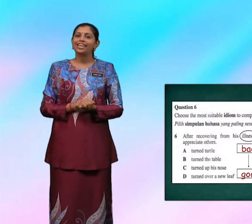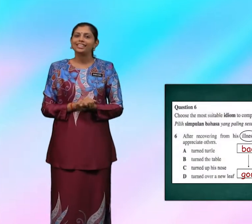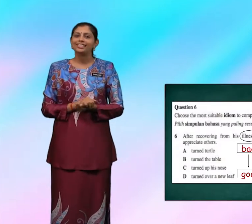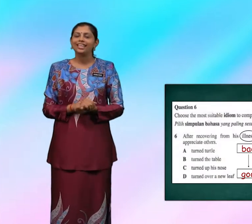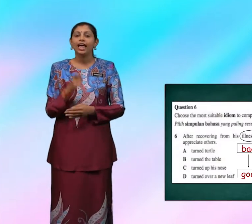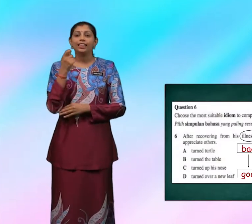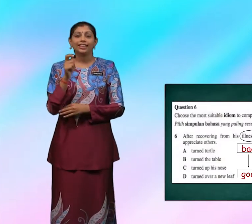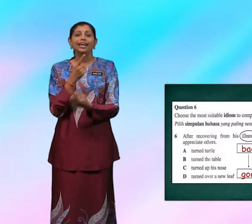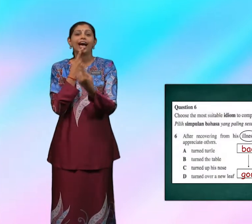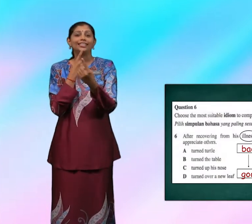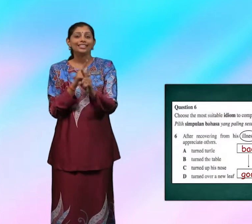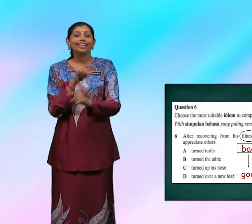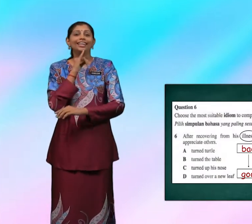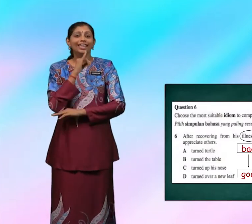is. The answer is